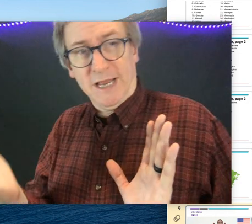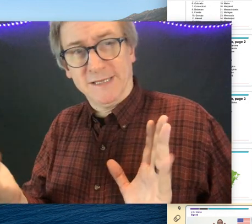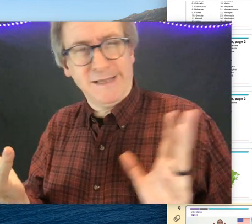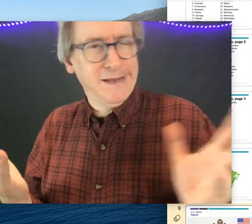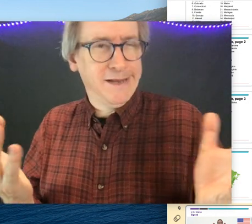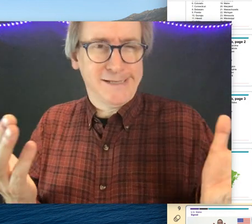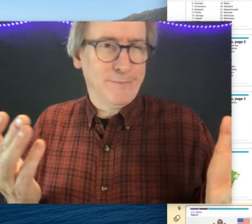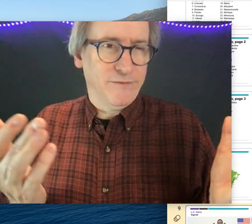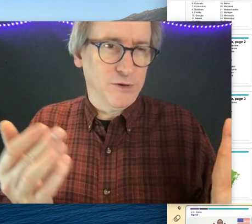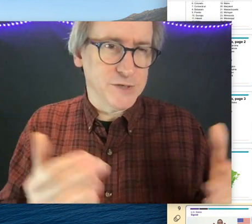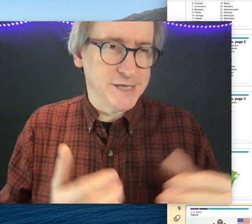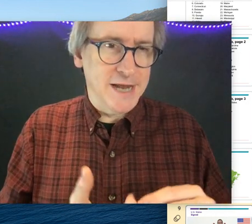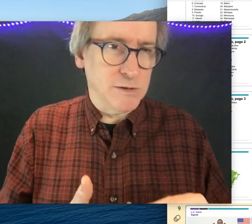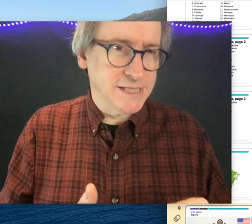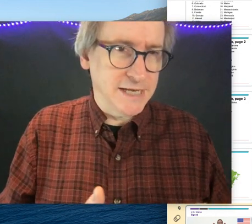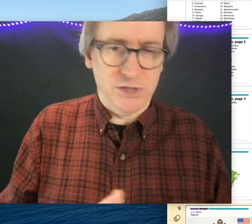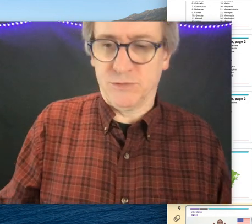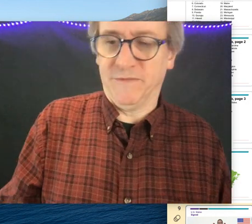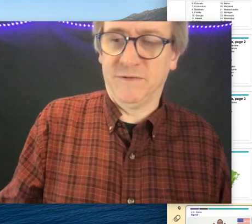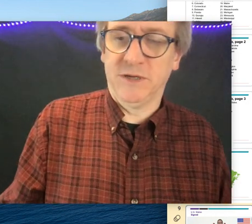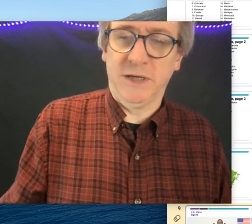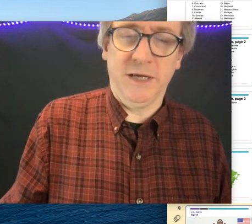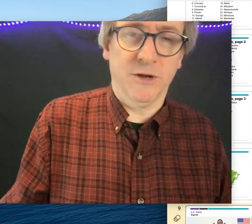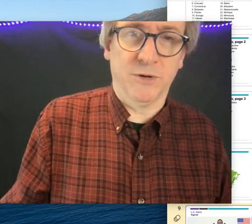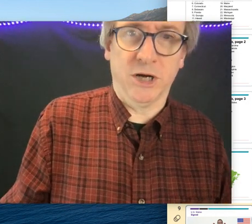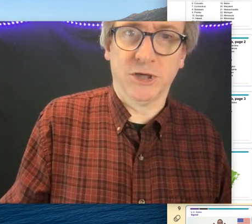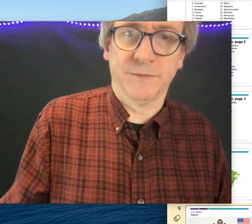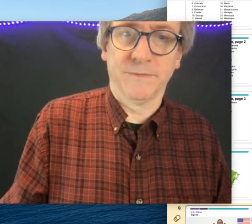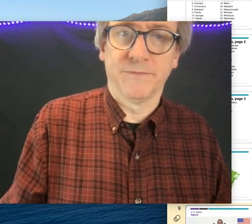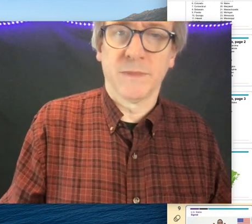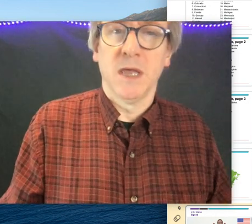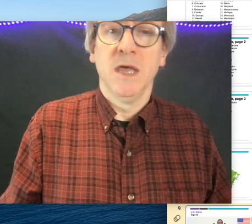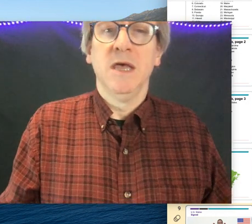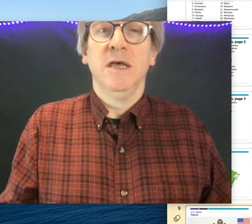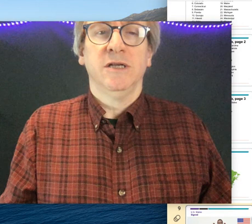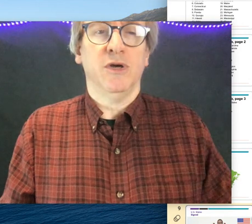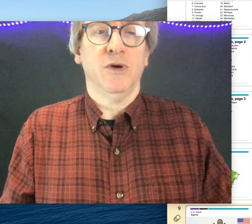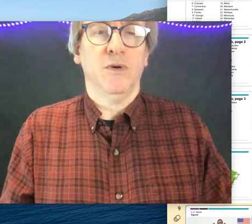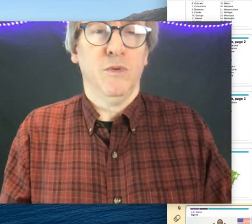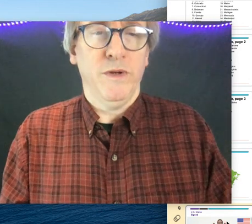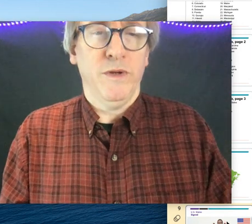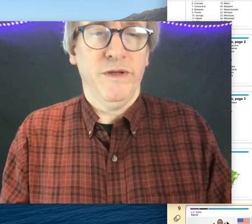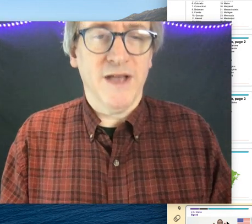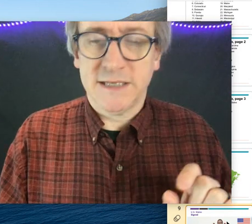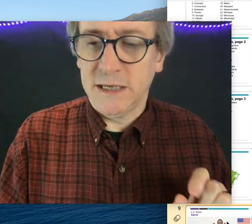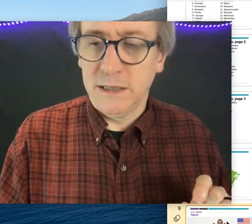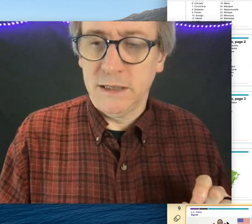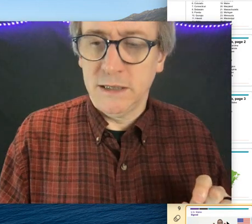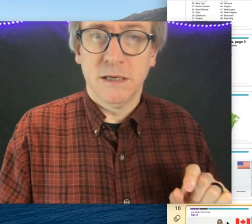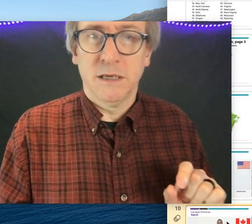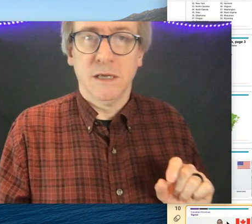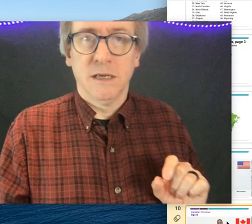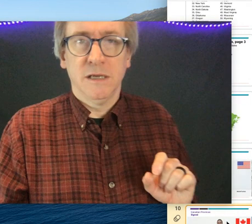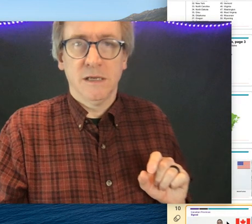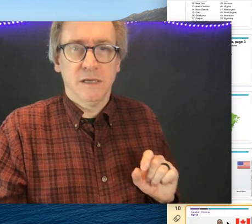So again, it's an example if you're interested in how signs drift in their production. So we've got